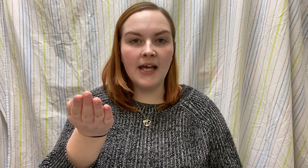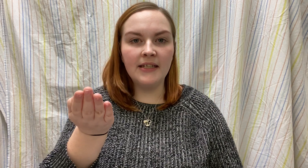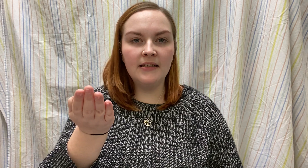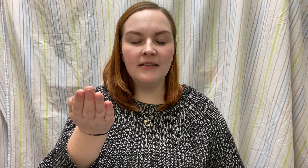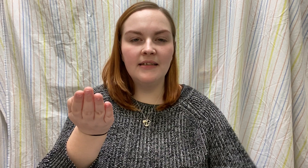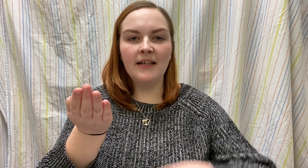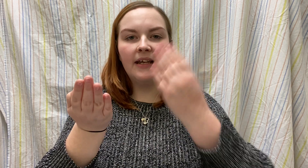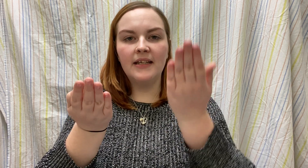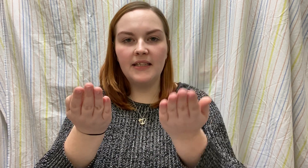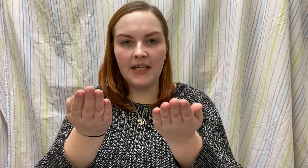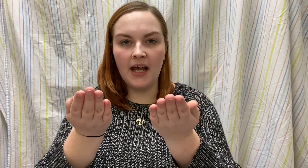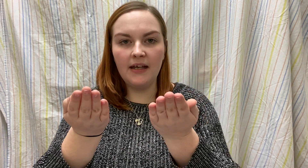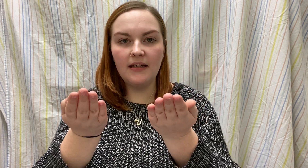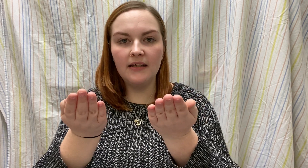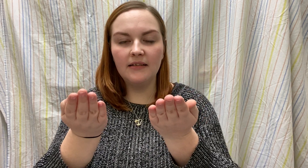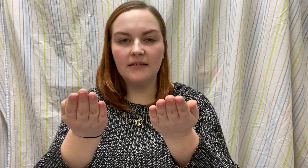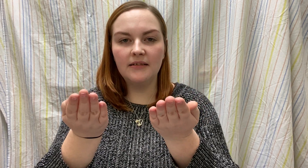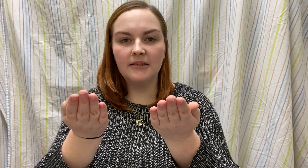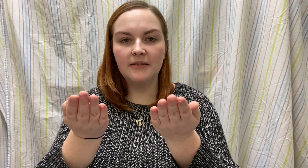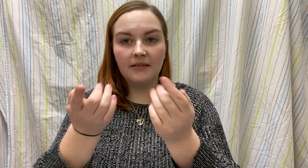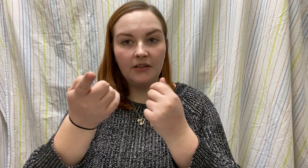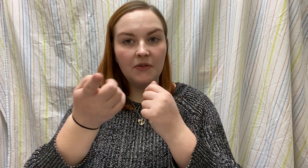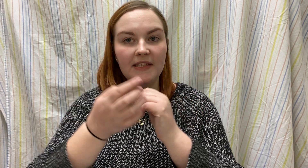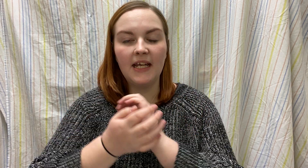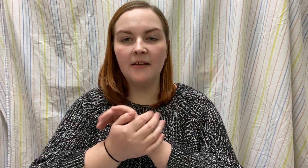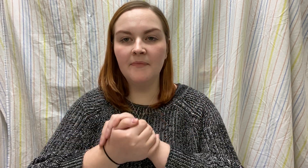Ton, tuck, you say them.